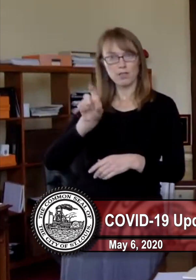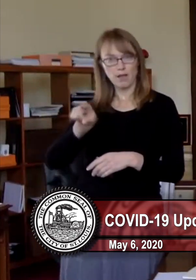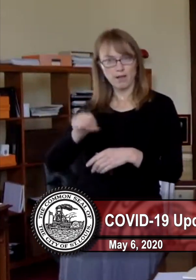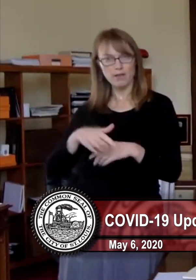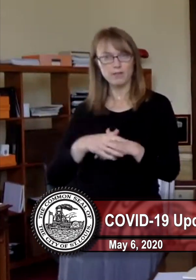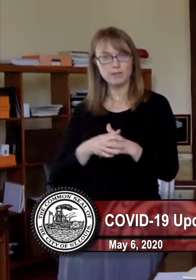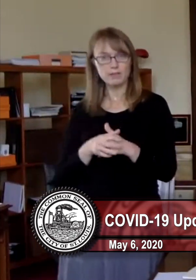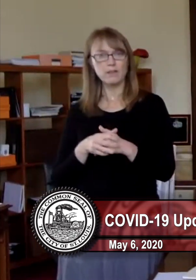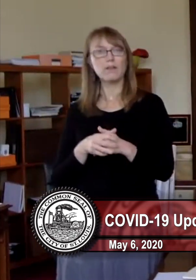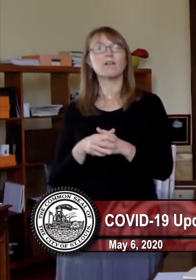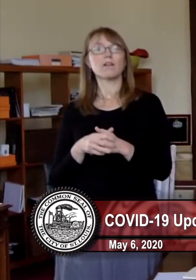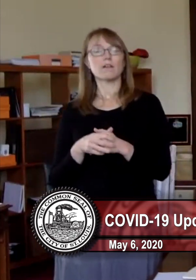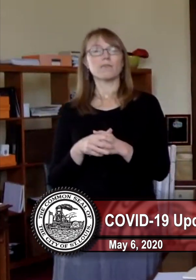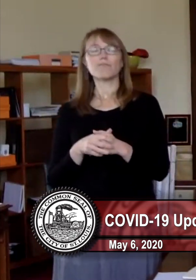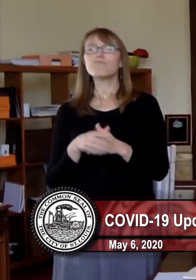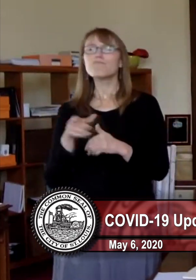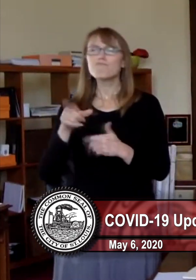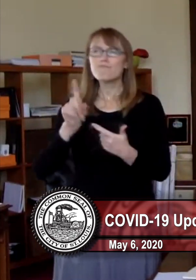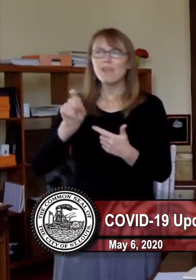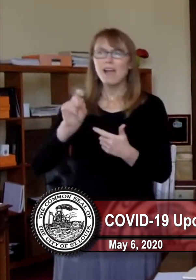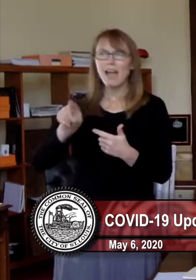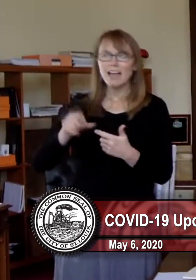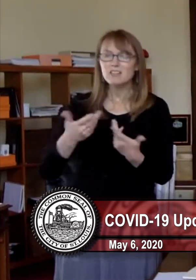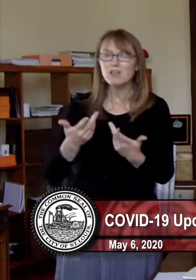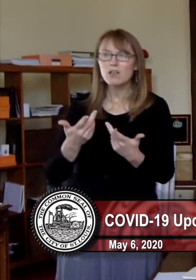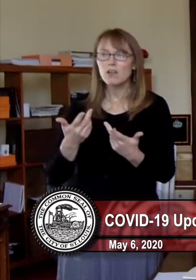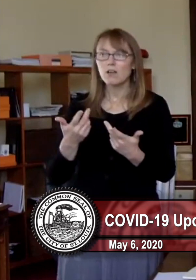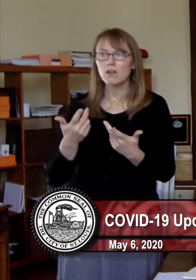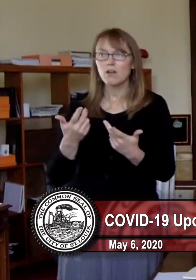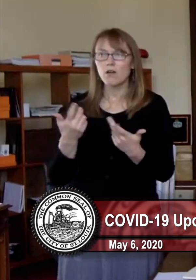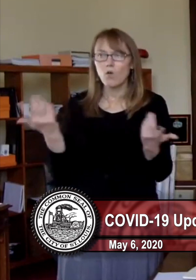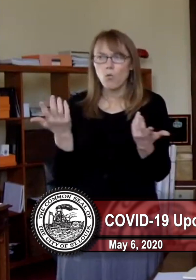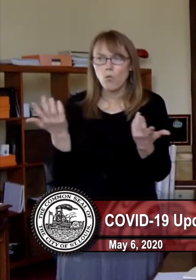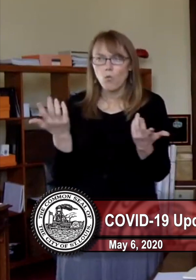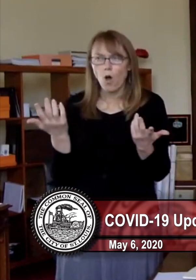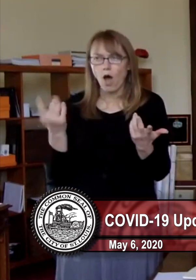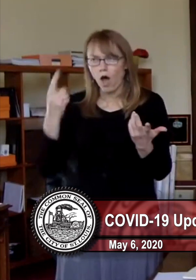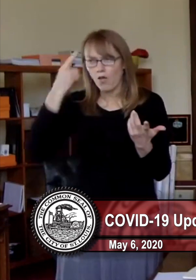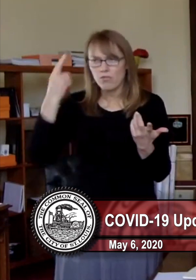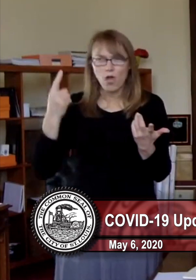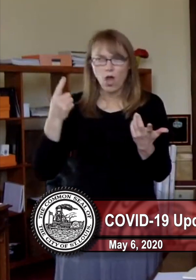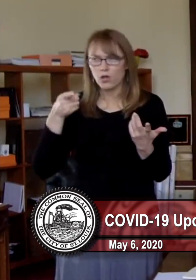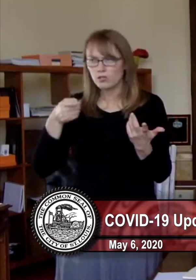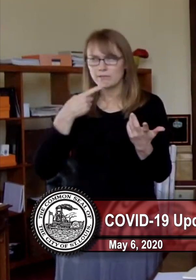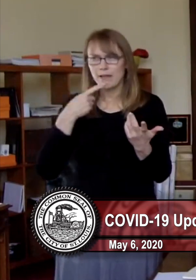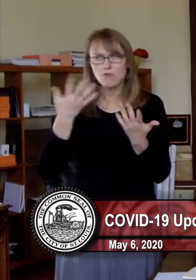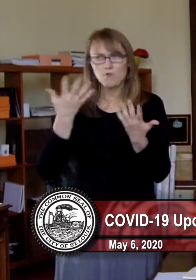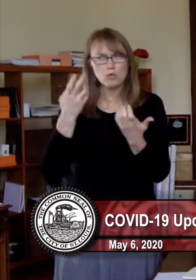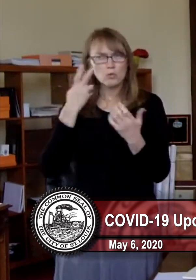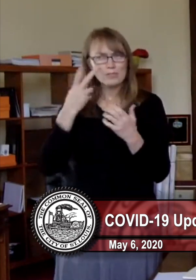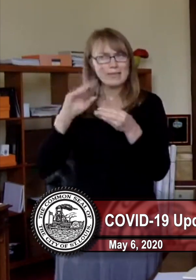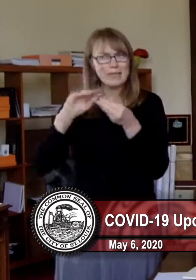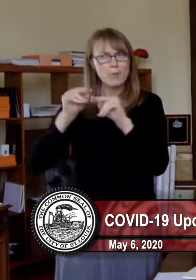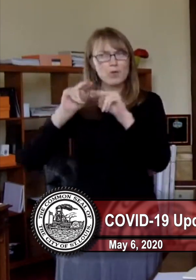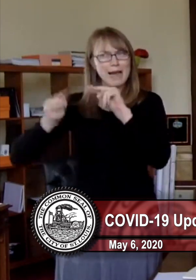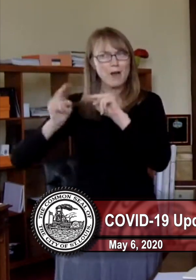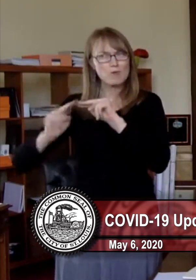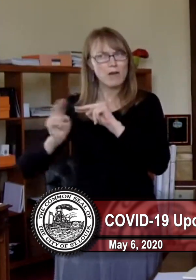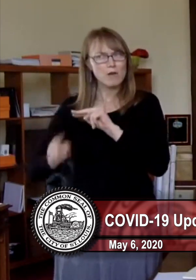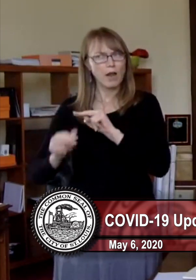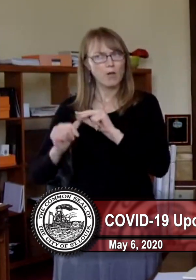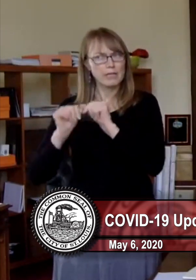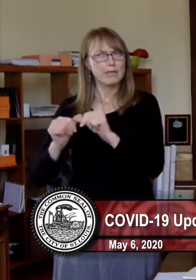question is, what happened to waiting 14 days of sustained cases going down? So